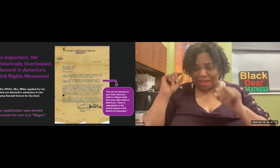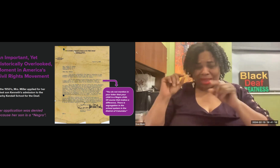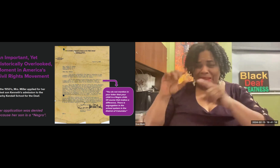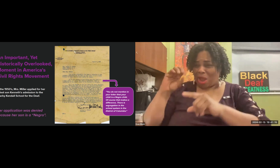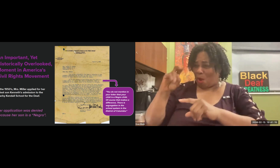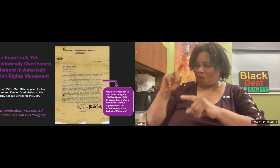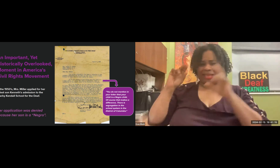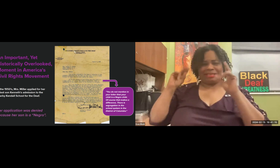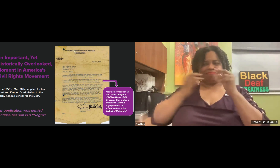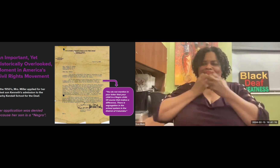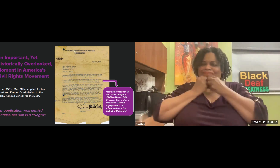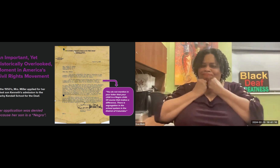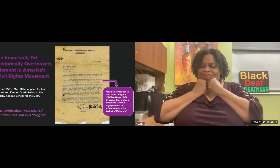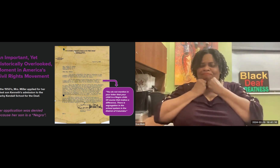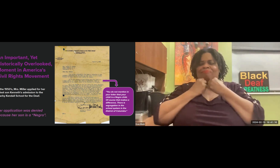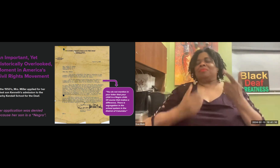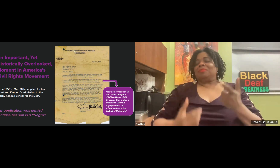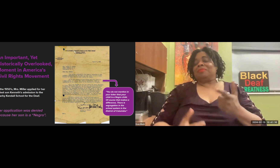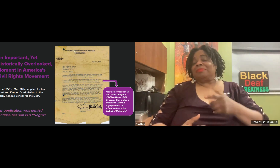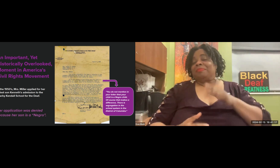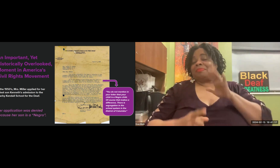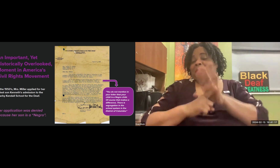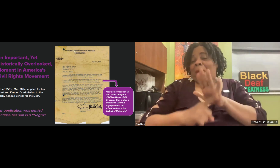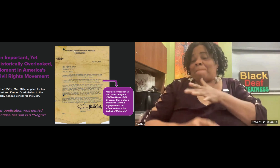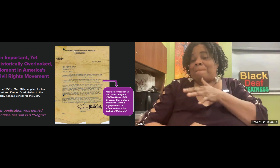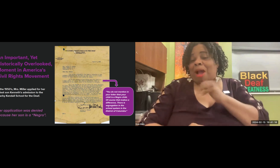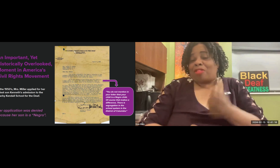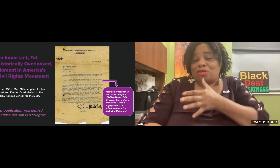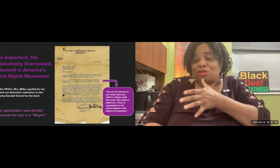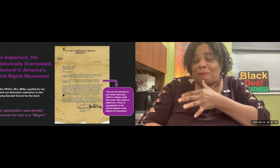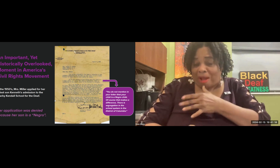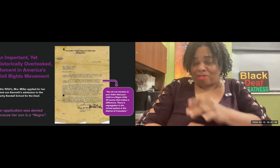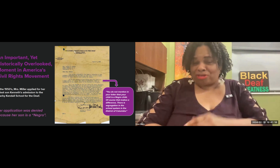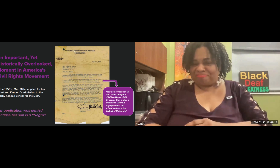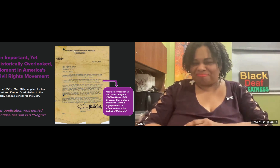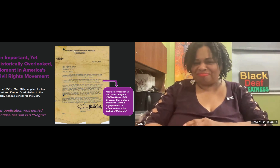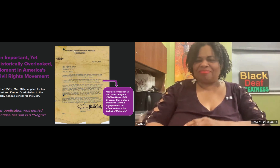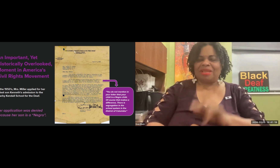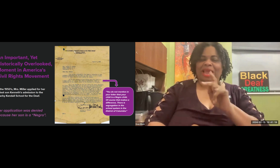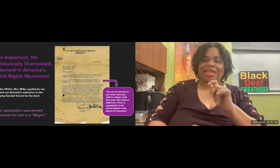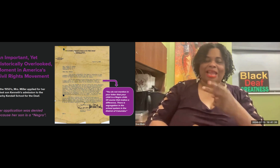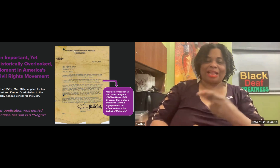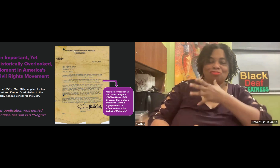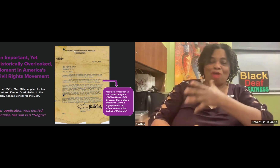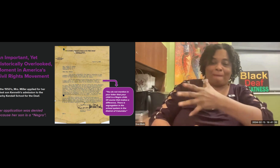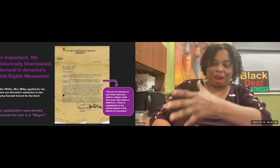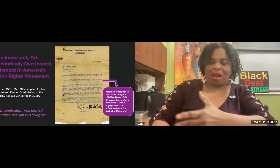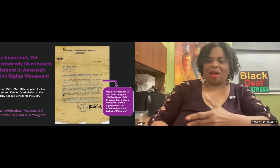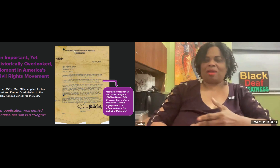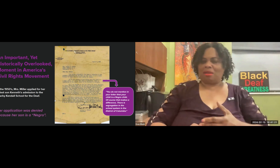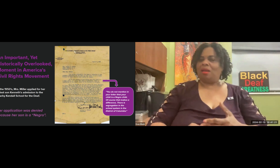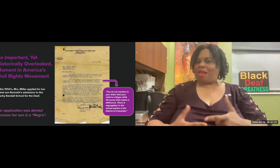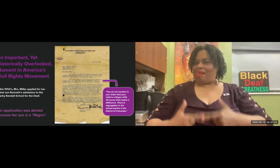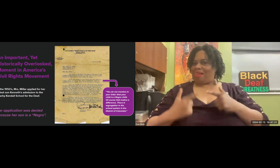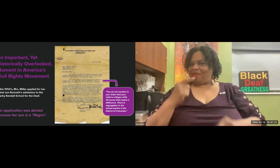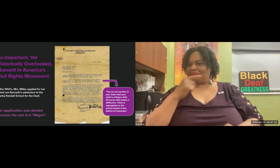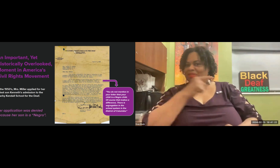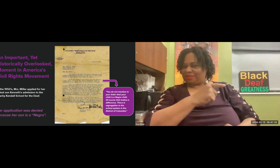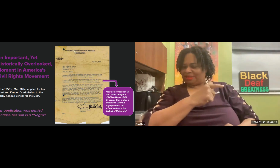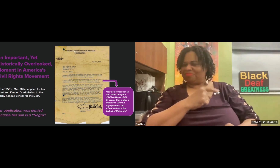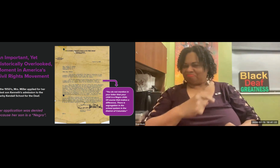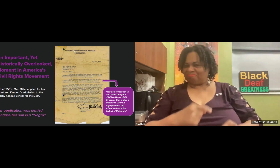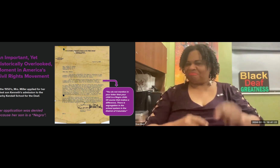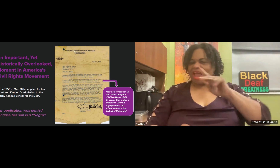for her child to come to school, didn't work at Gallaudet. She thought, I'm not sending him to Overly. What can a mother's love